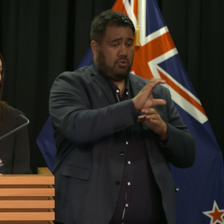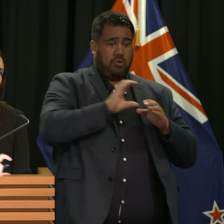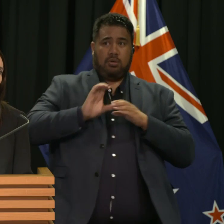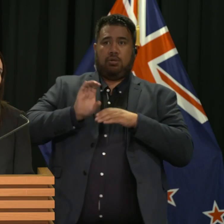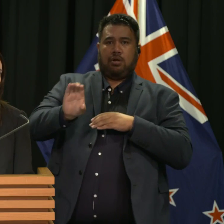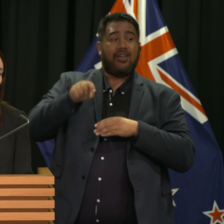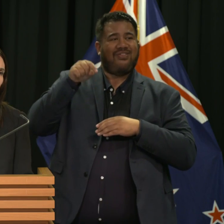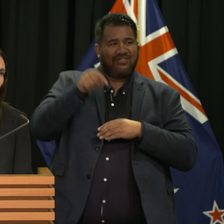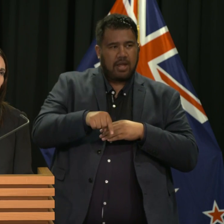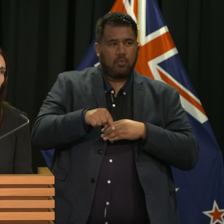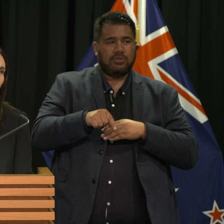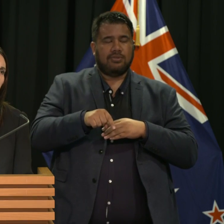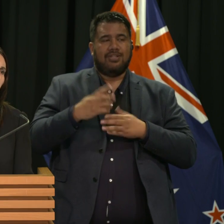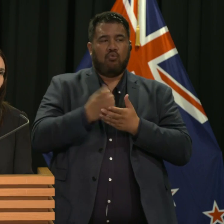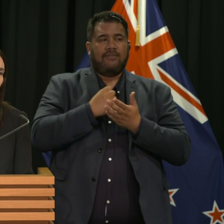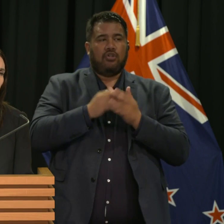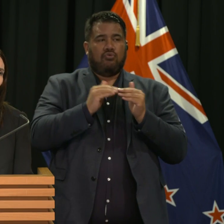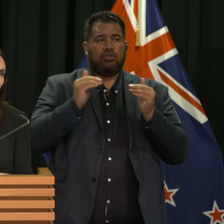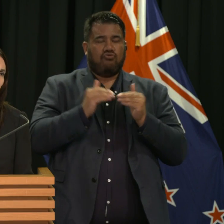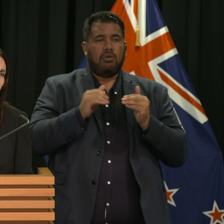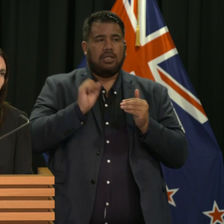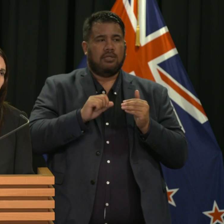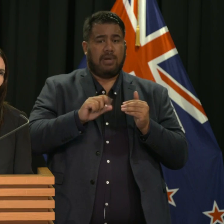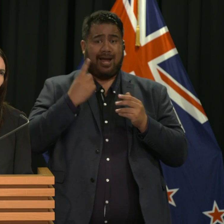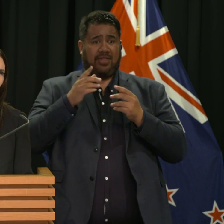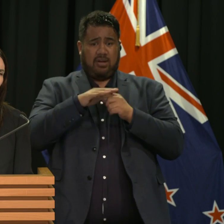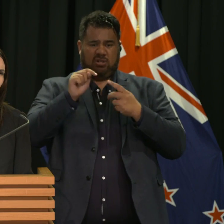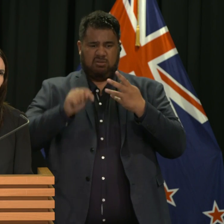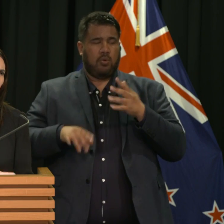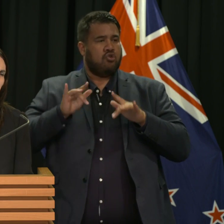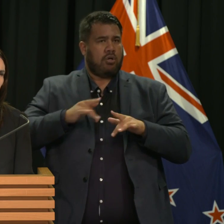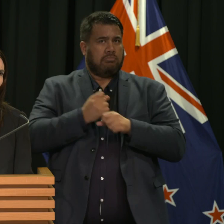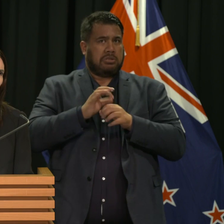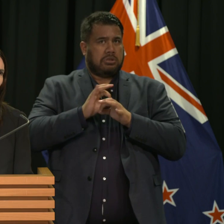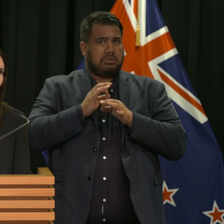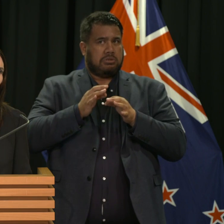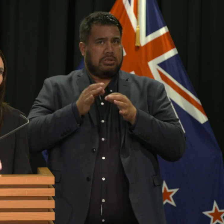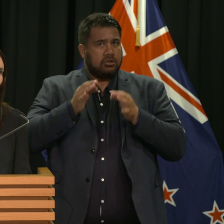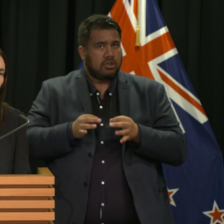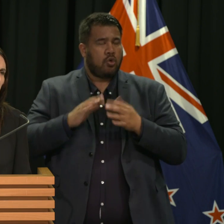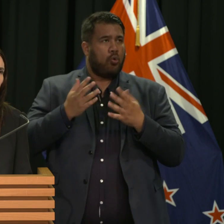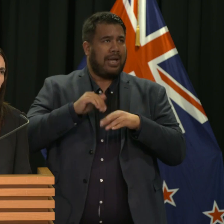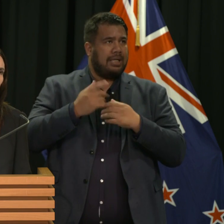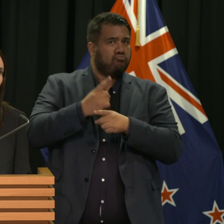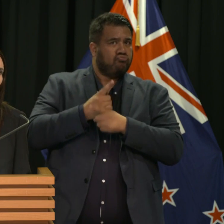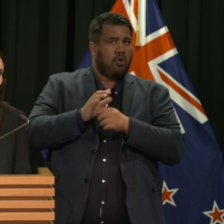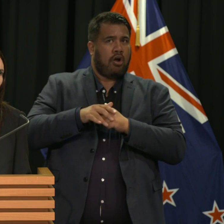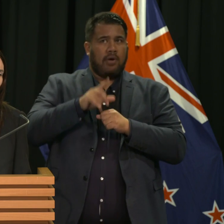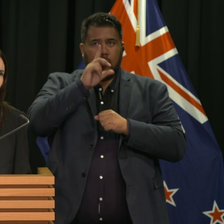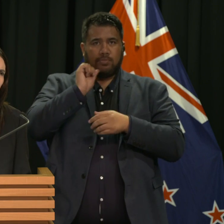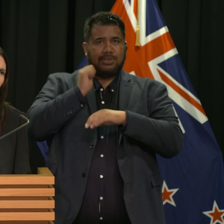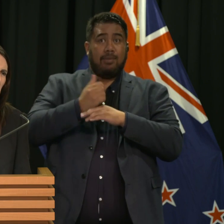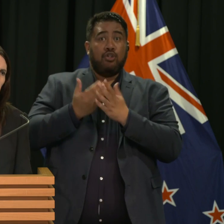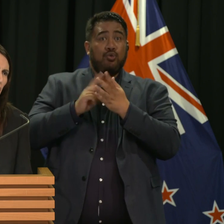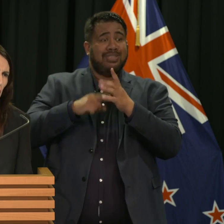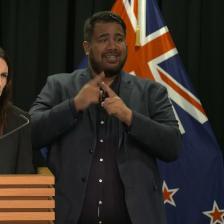revenue neutrality side of things. Of course, in the other areas, we haven't made final decisions. There's certainly no suggestion here of a definitive implementation of new